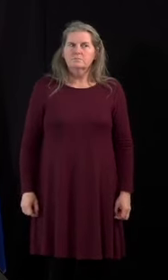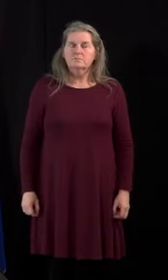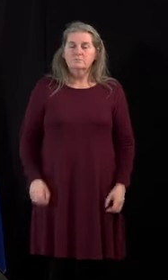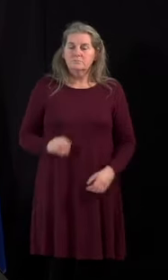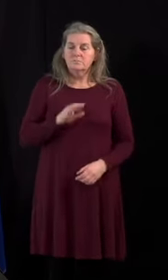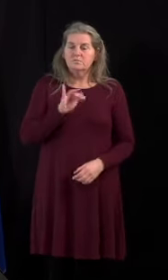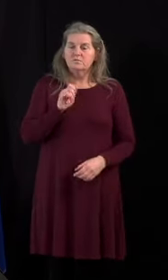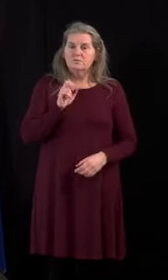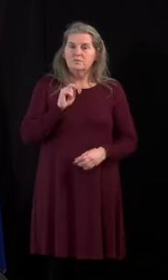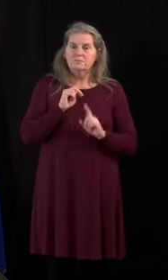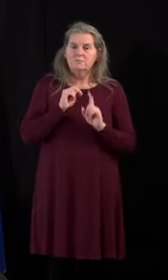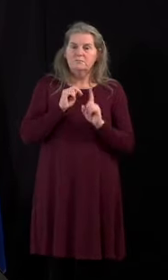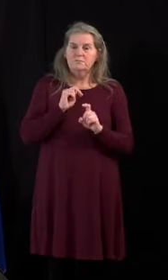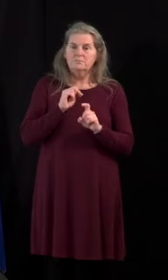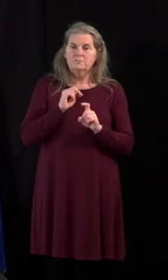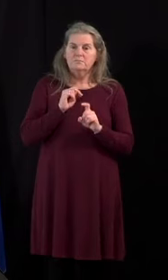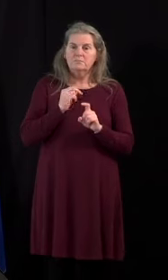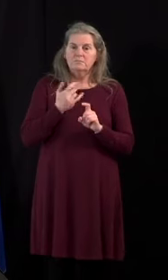Julien?